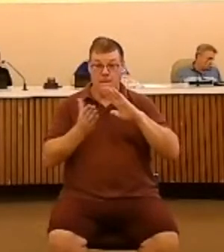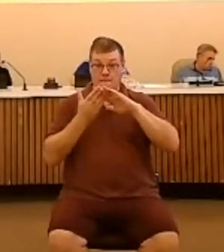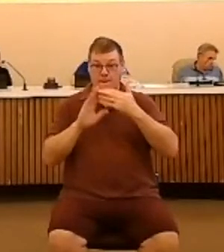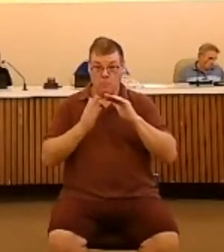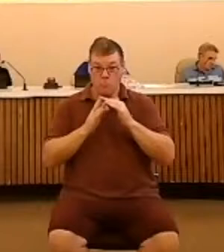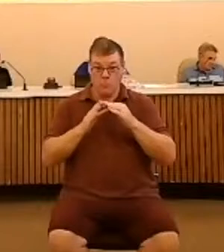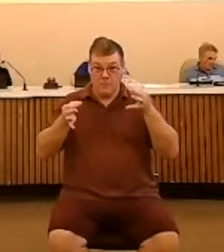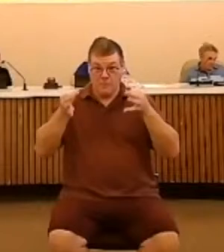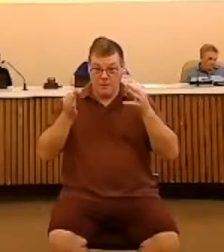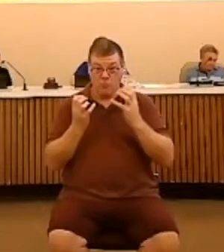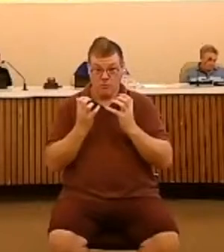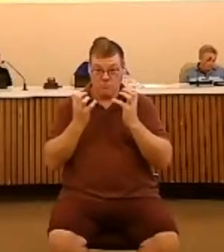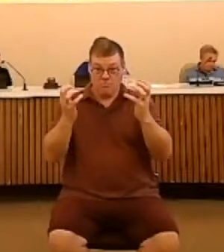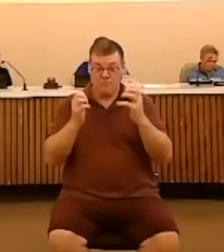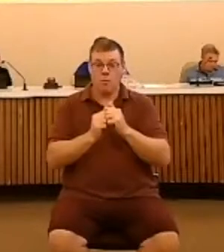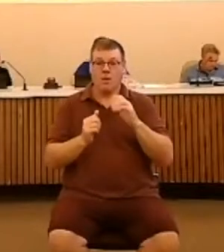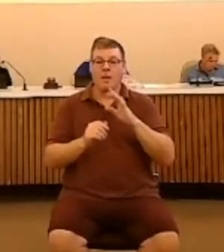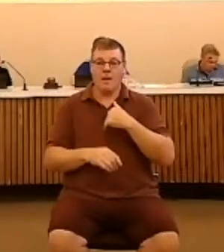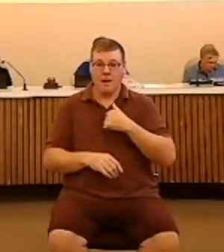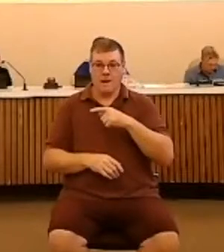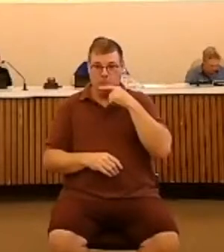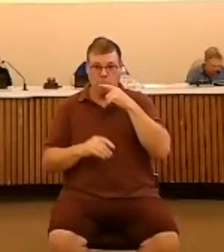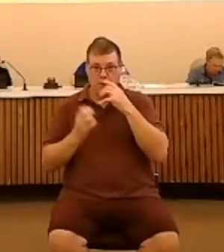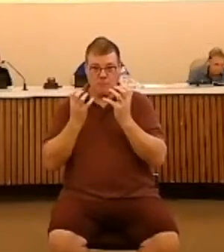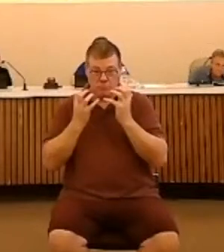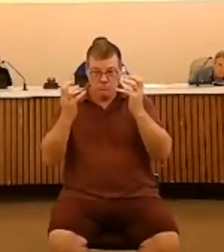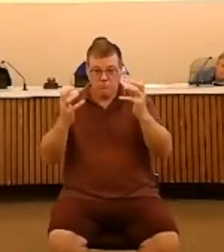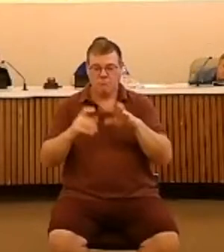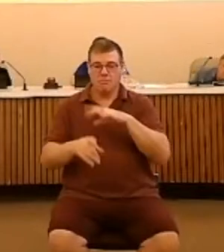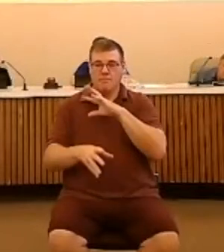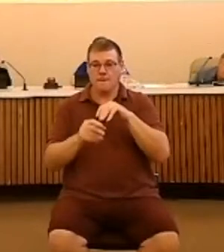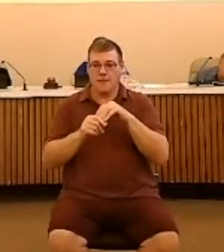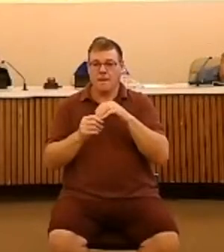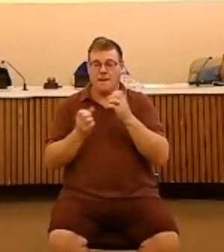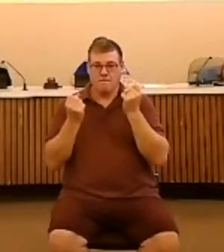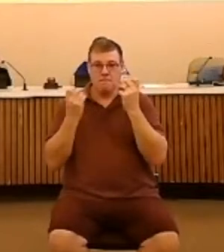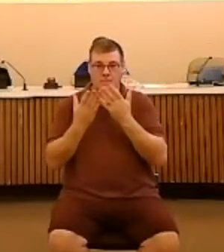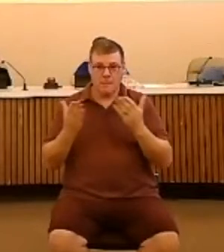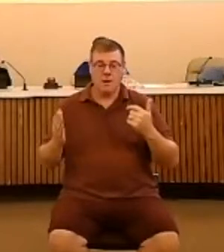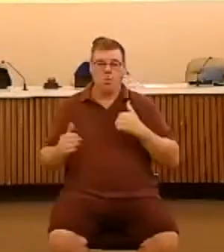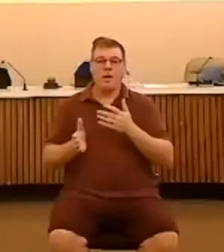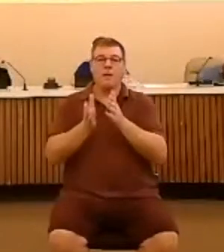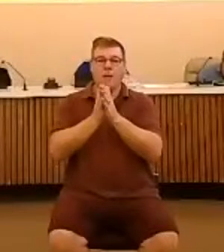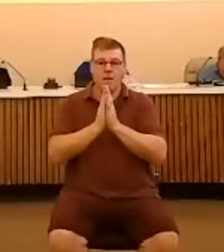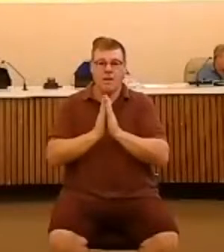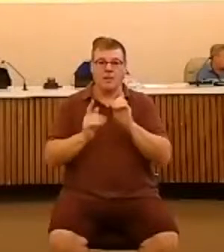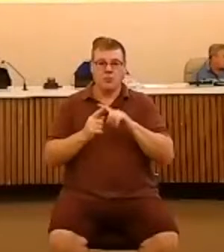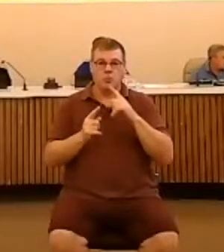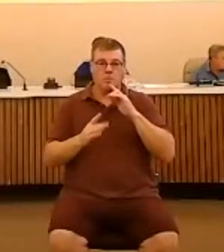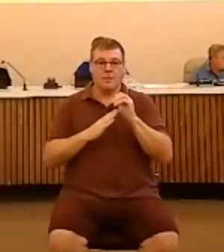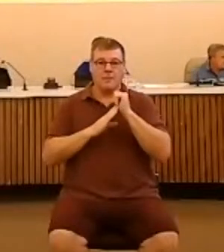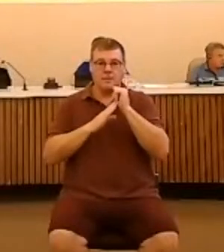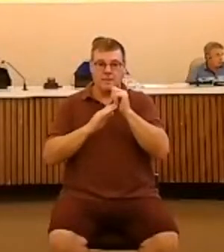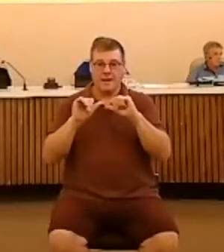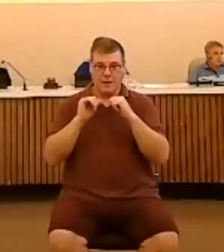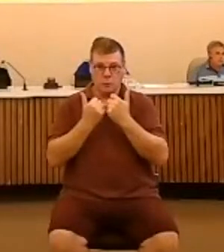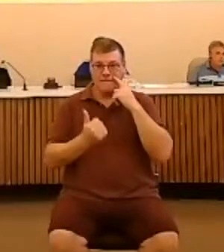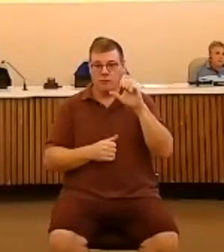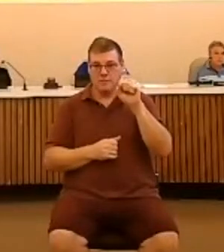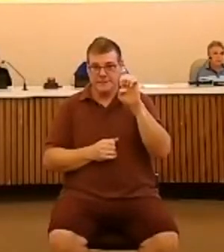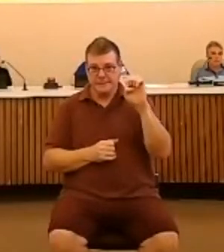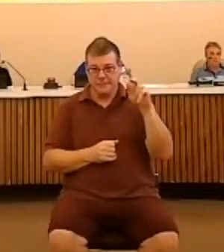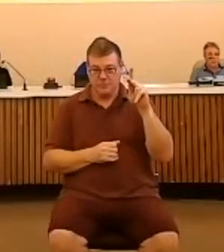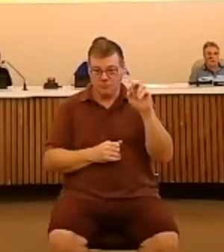in front with the town board, we'd had a public hearing, we've been involved in a bunch of this stuff. We had asked to be the lead agency for seeker, so that's what we're